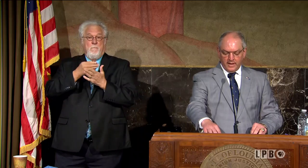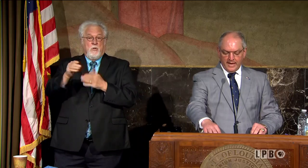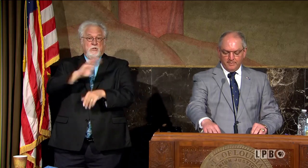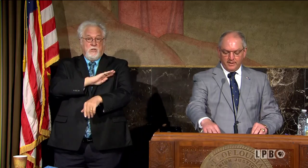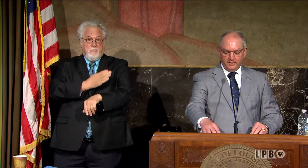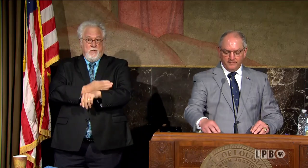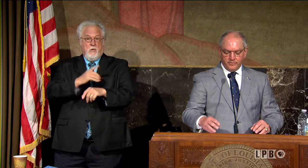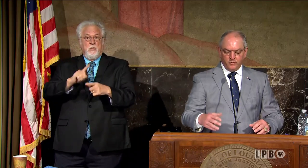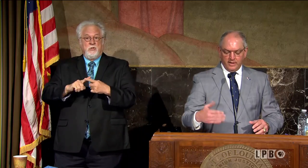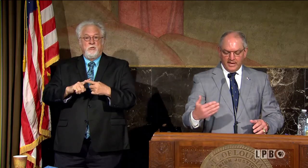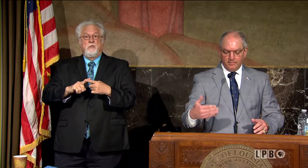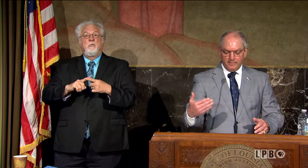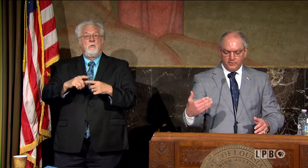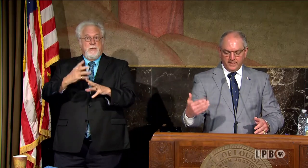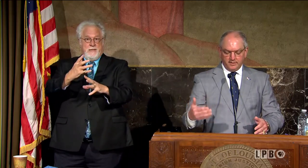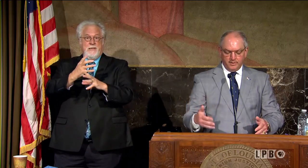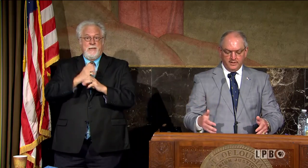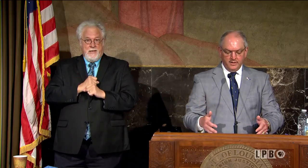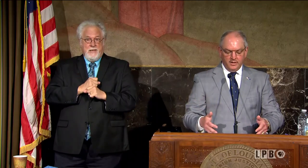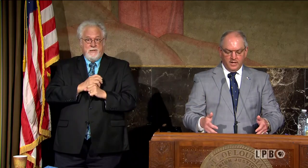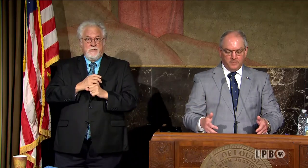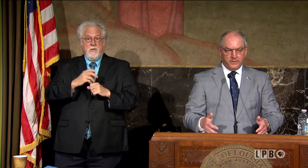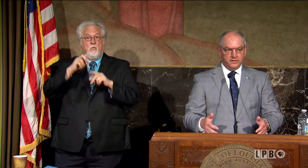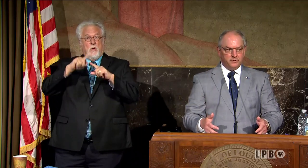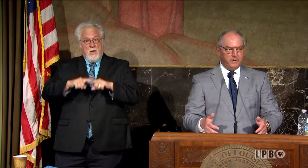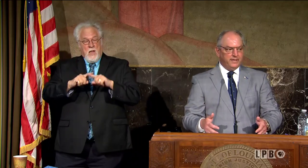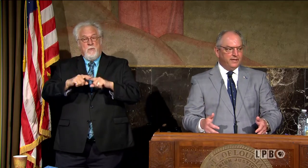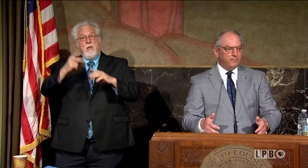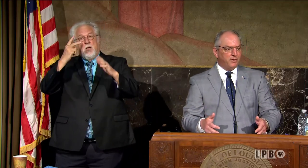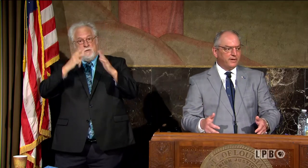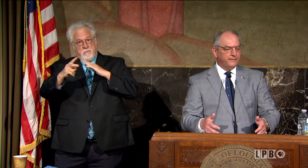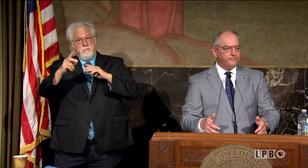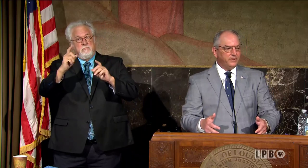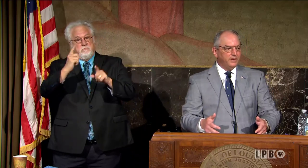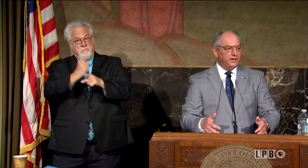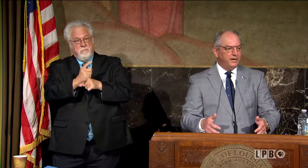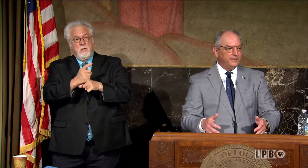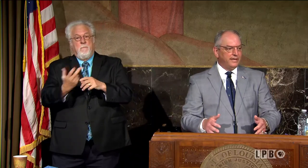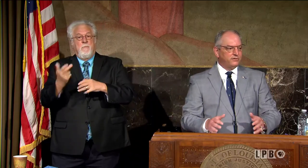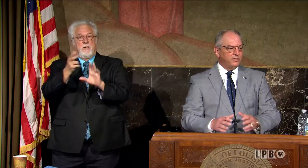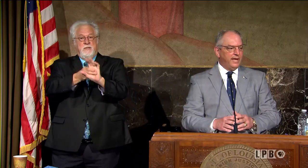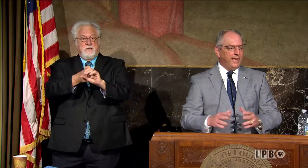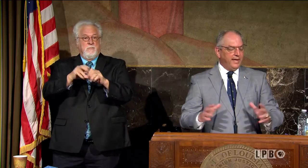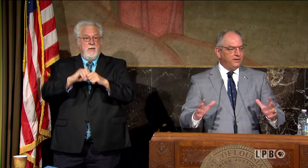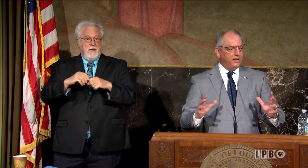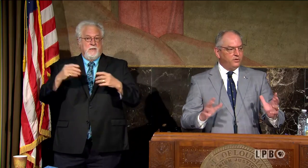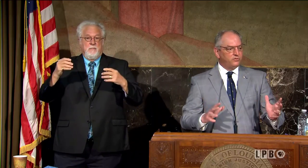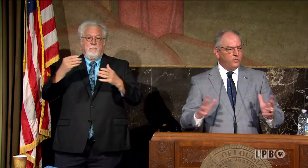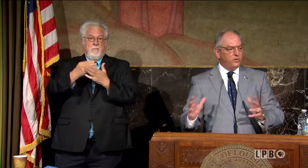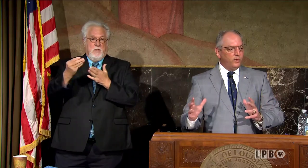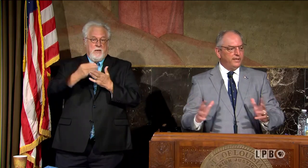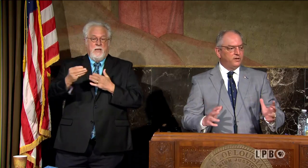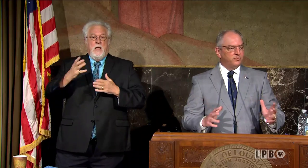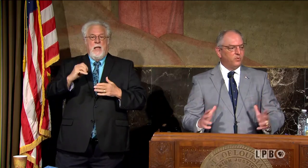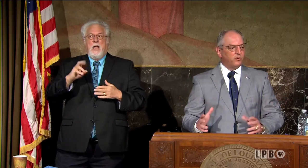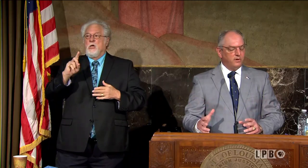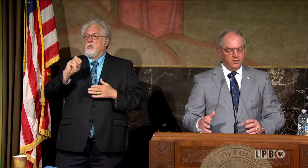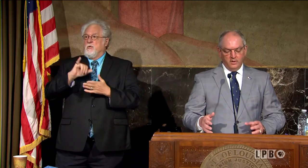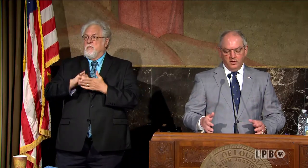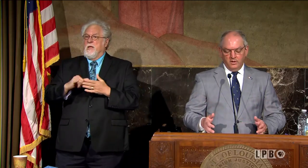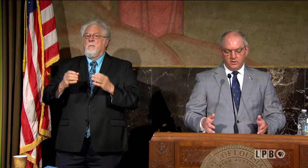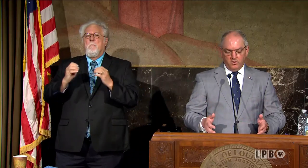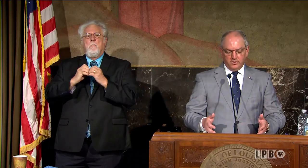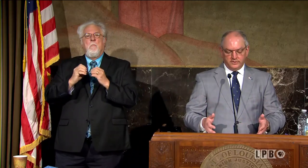necessary to reliably and predictably participate in the market. And do so in a way that is